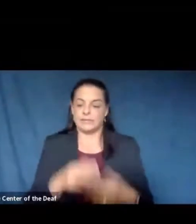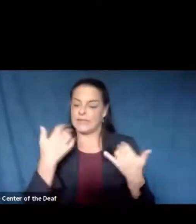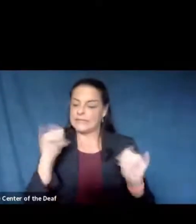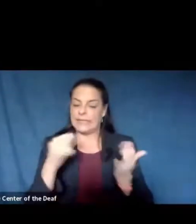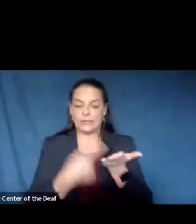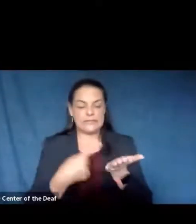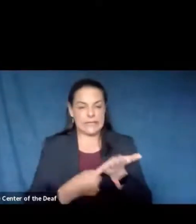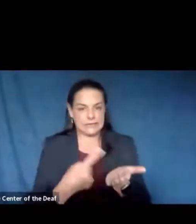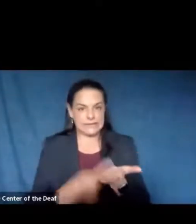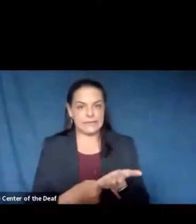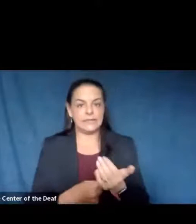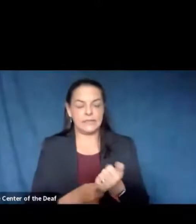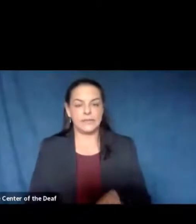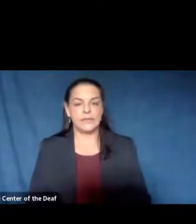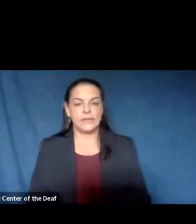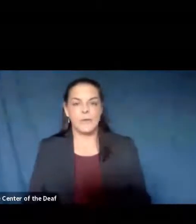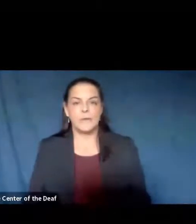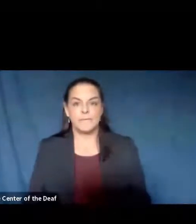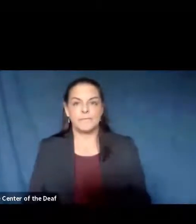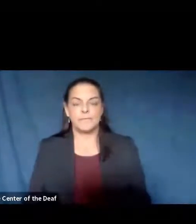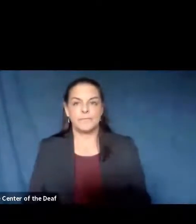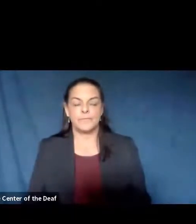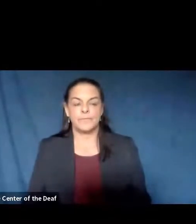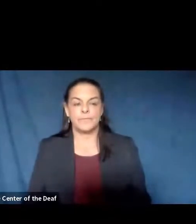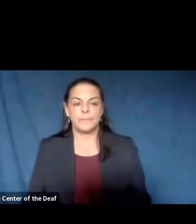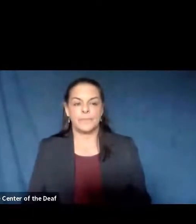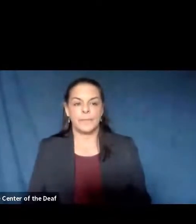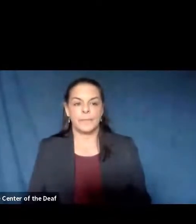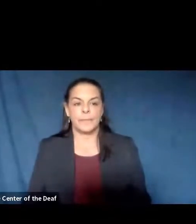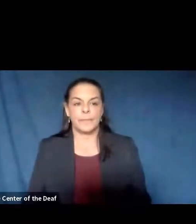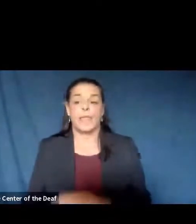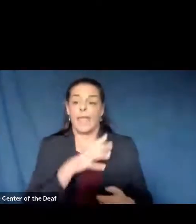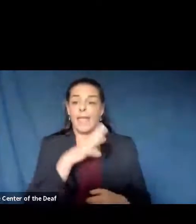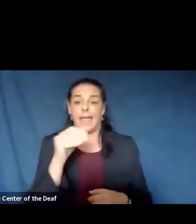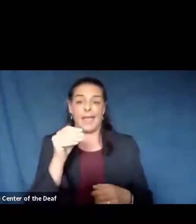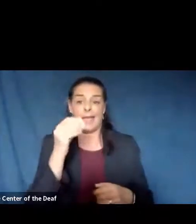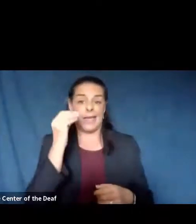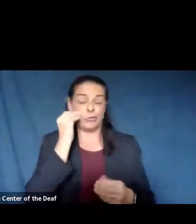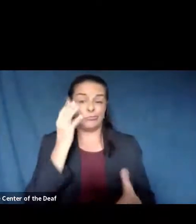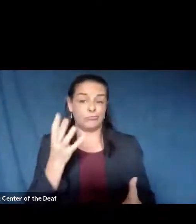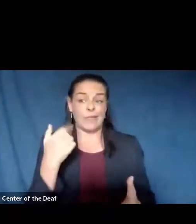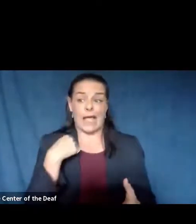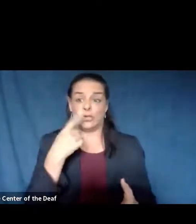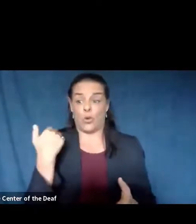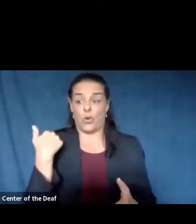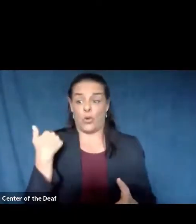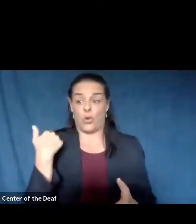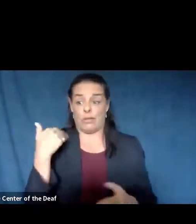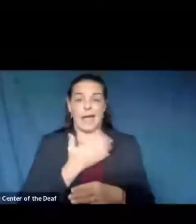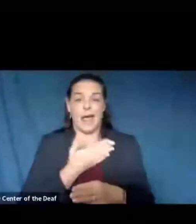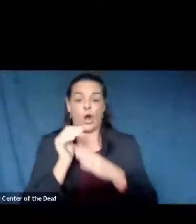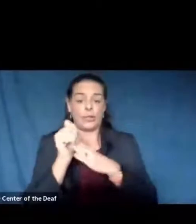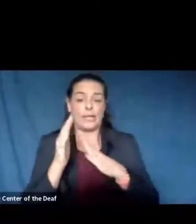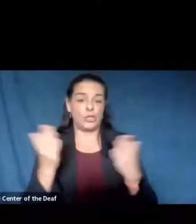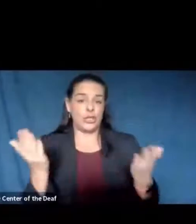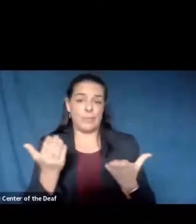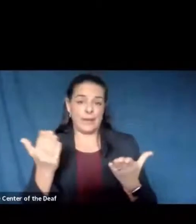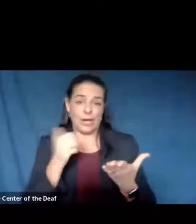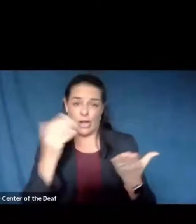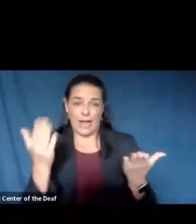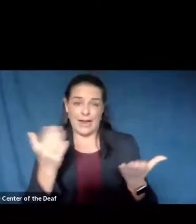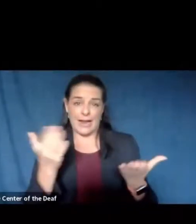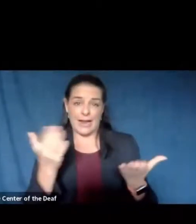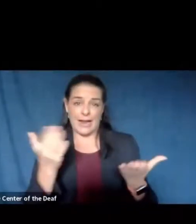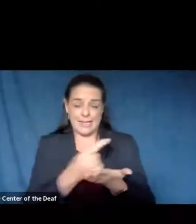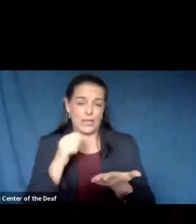discussion. Again, as I mentioned last night, our leadership here hasn't even been able to see it since she's not here this week. And so we just